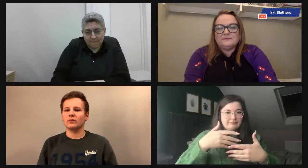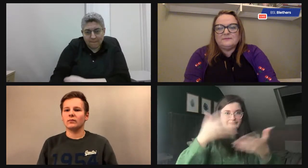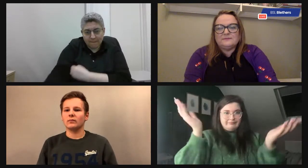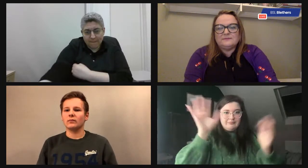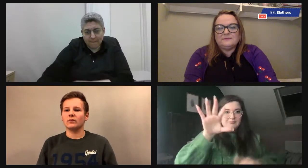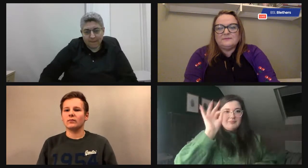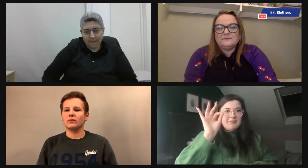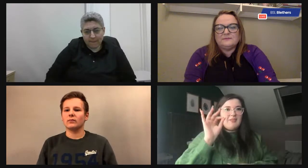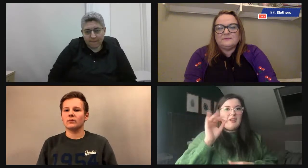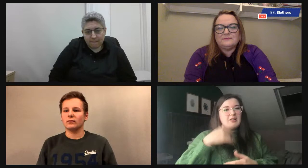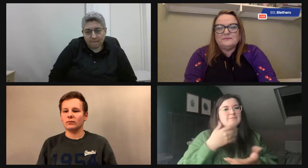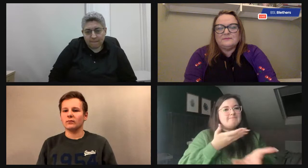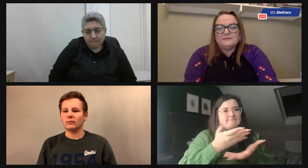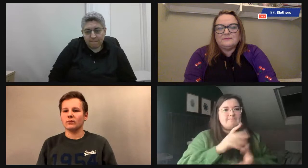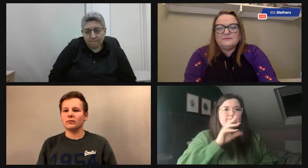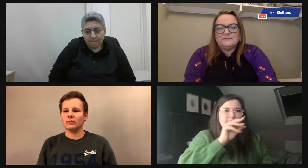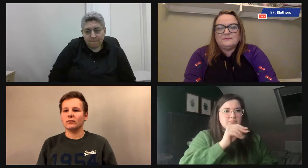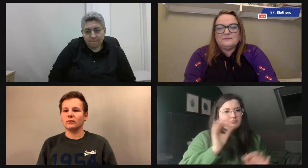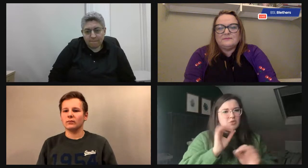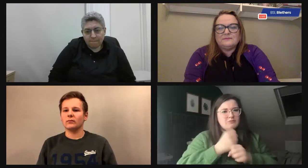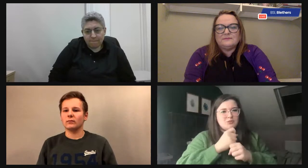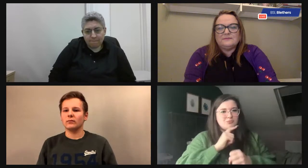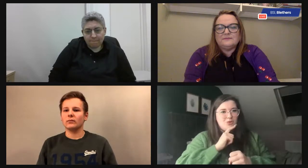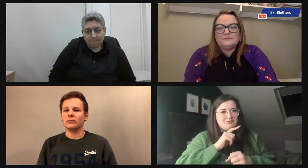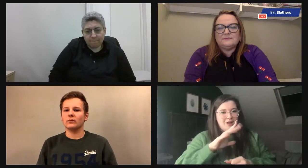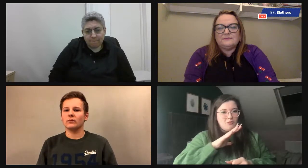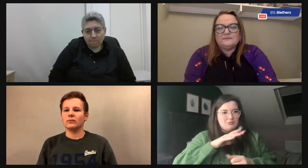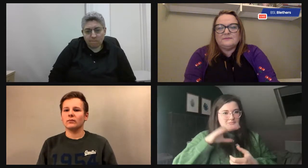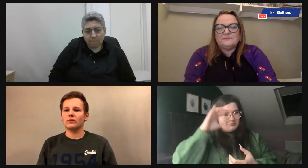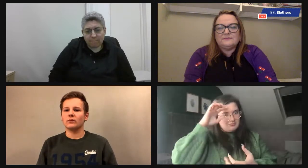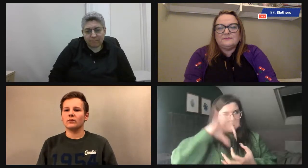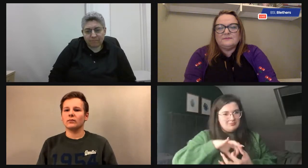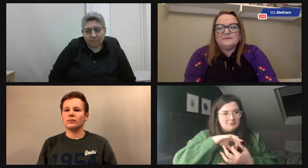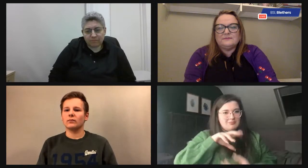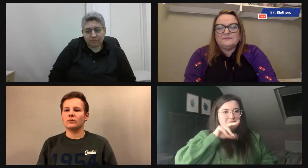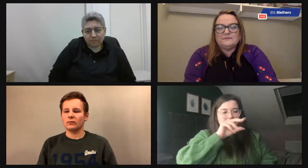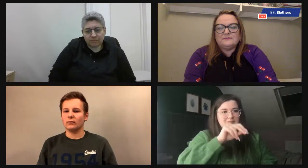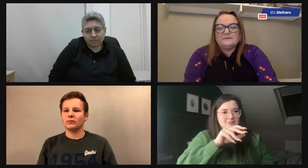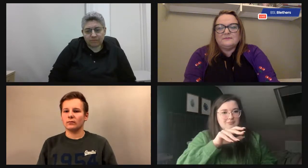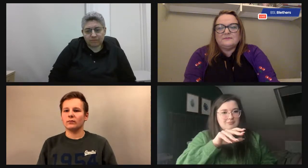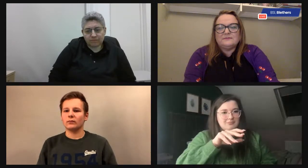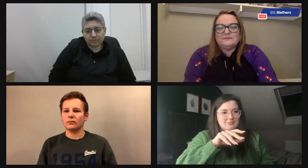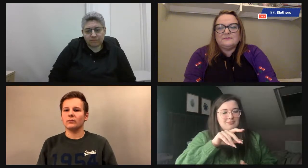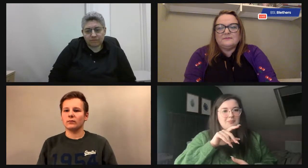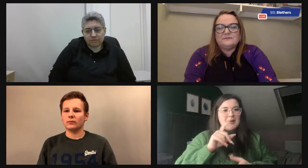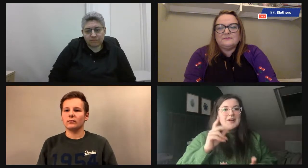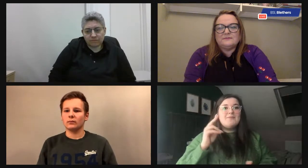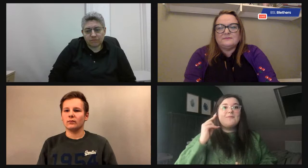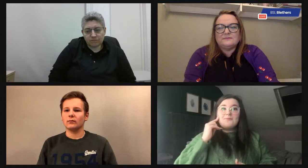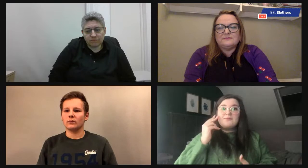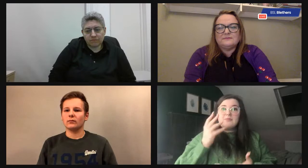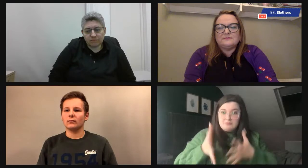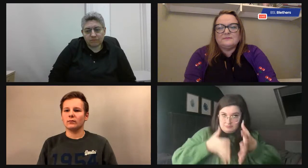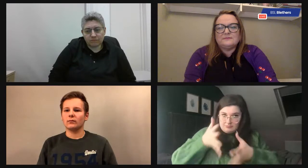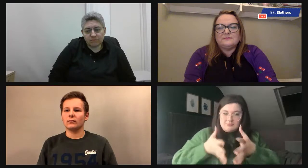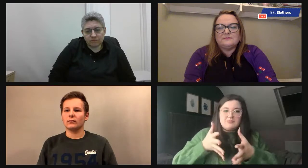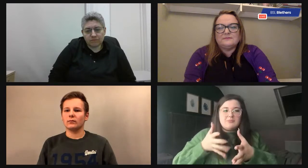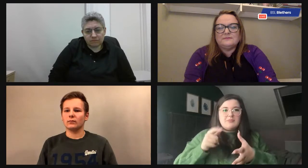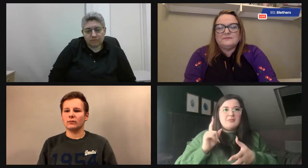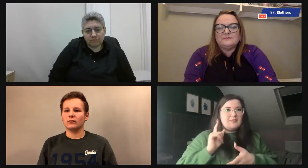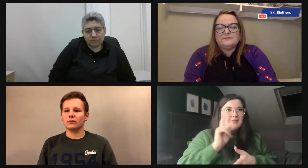to that. Yeah. Absolutely. I think, if you've got someone who does